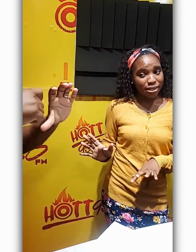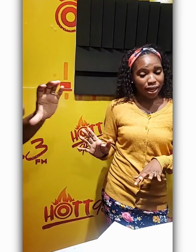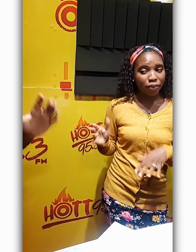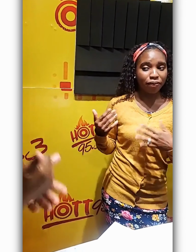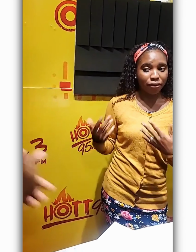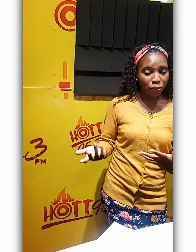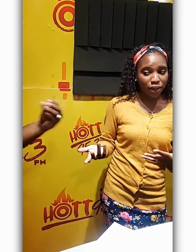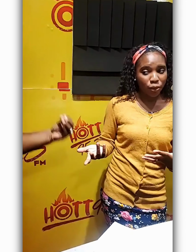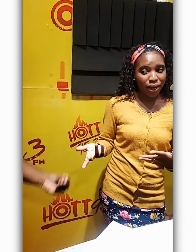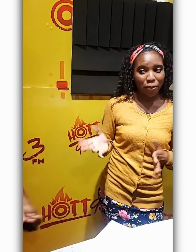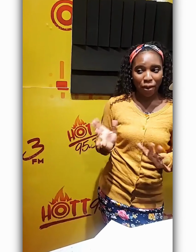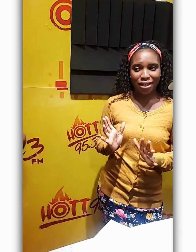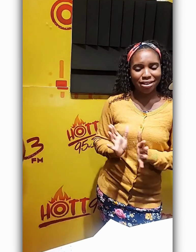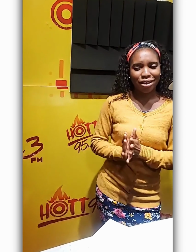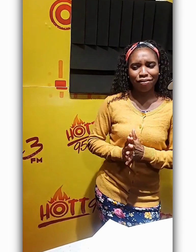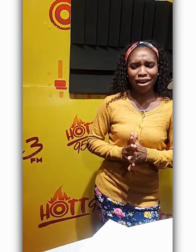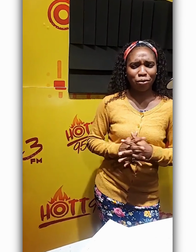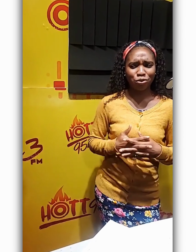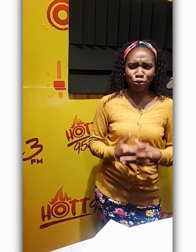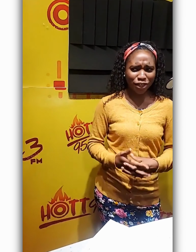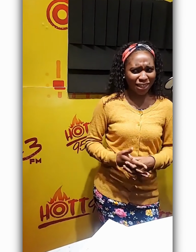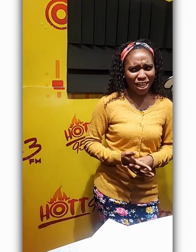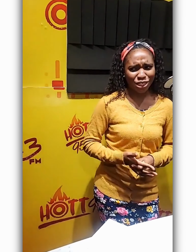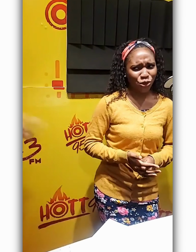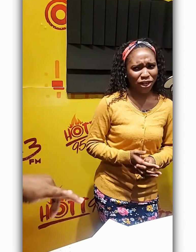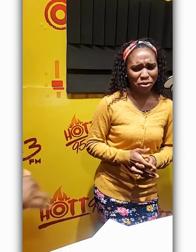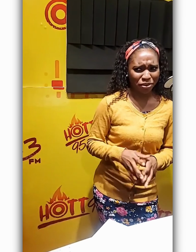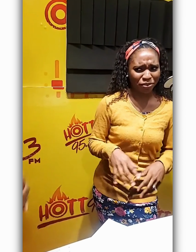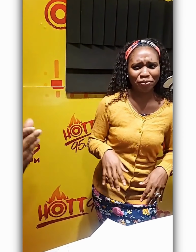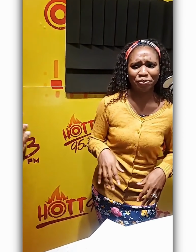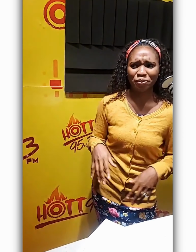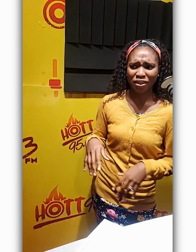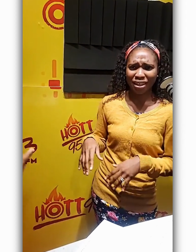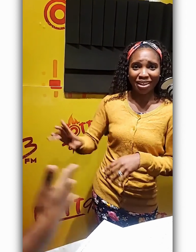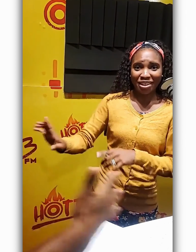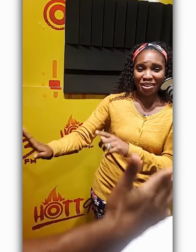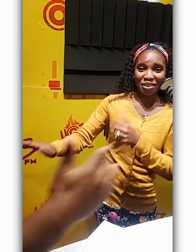time filming a wedding by myself. In And 2018? It was really enjoyable. 2018, you said?